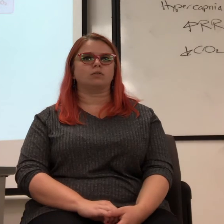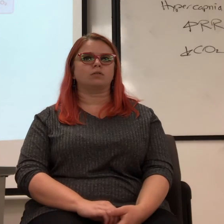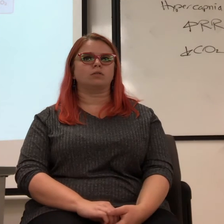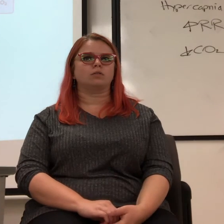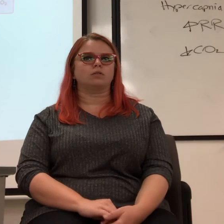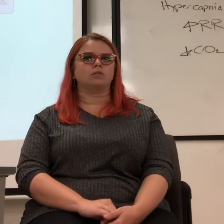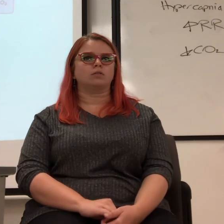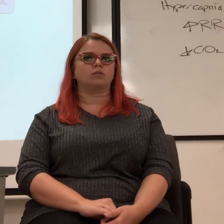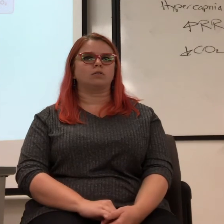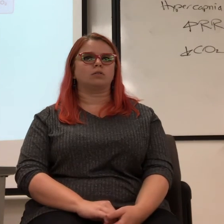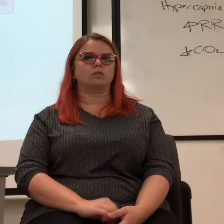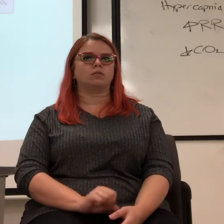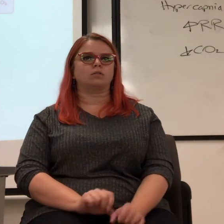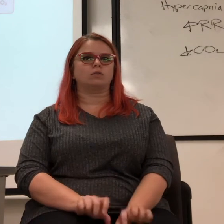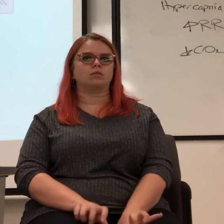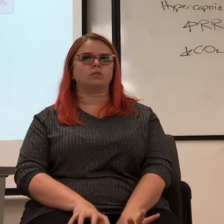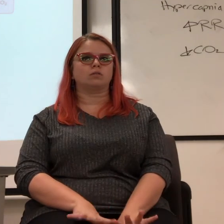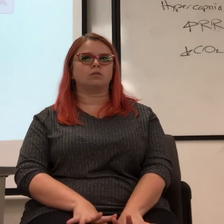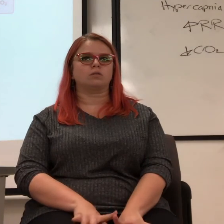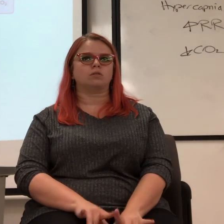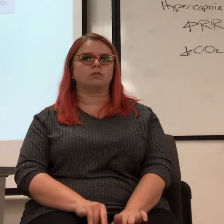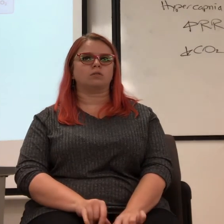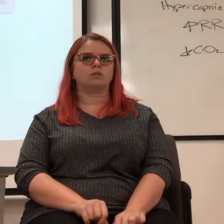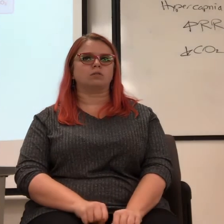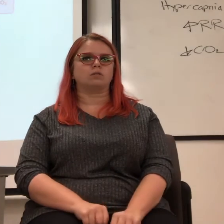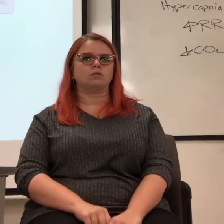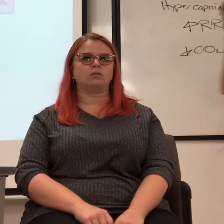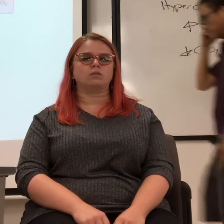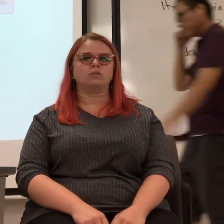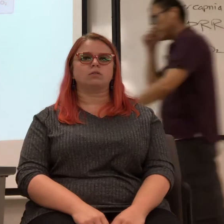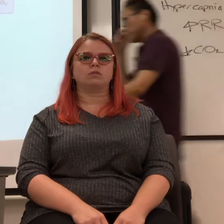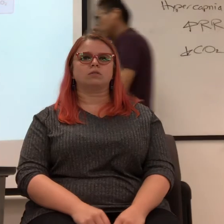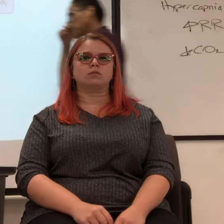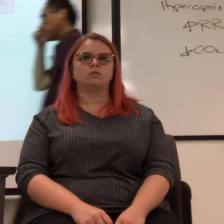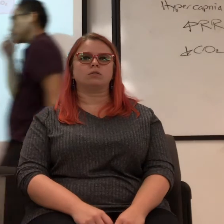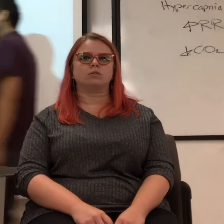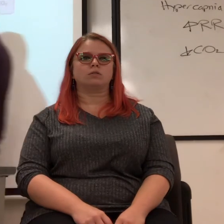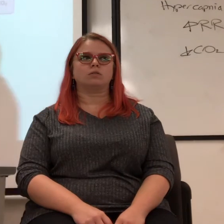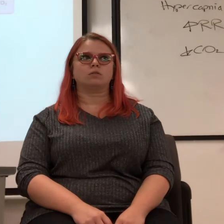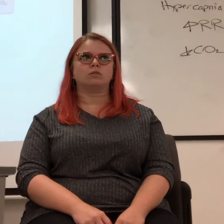that will increase the CO2 so you don't pass out.